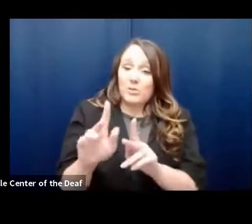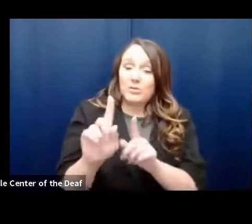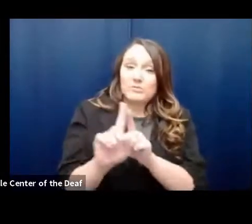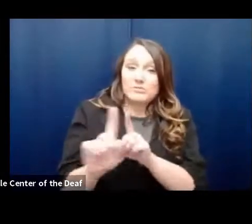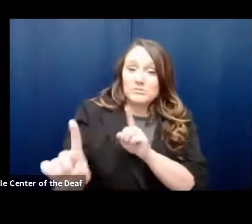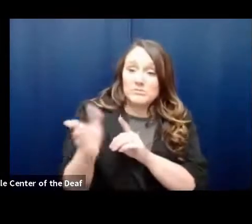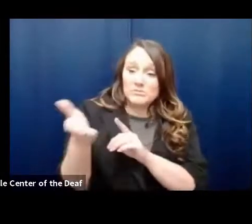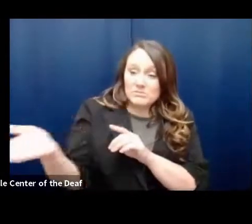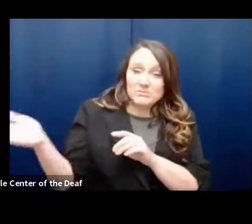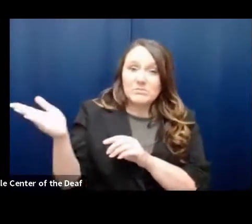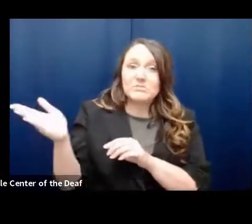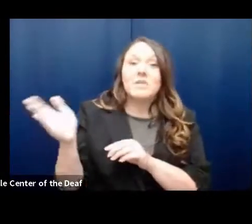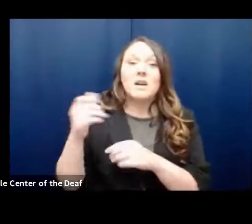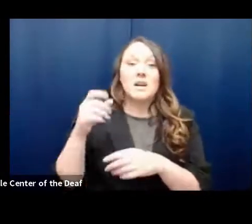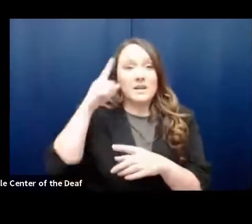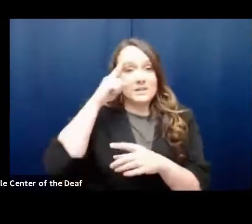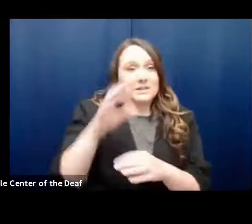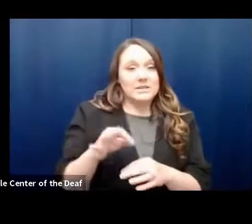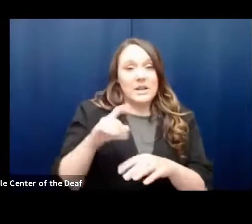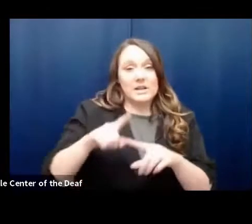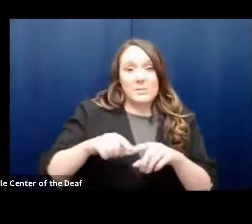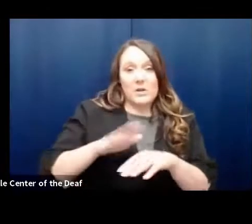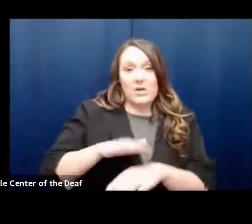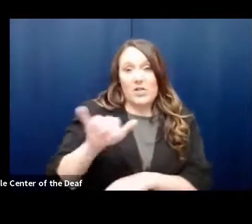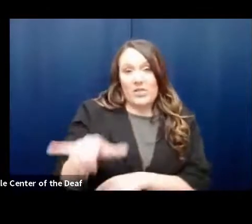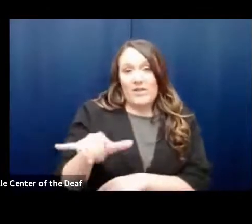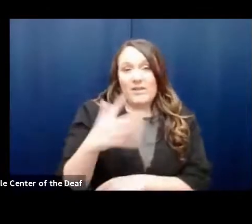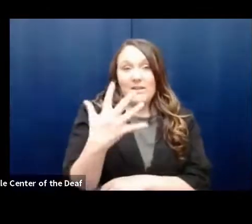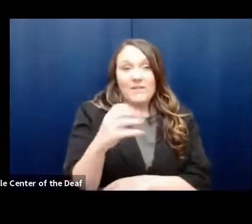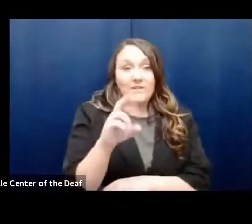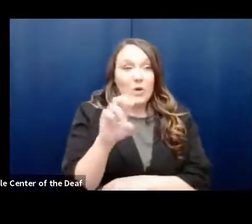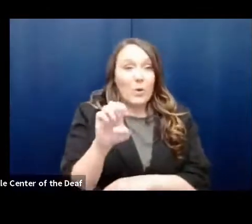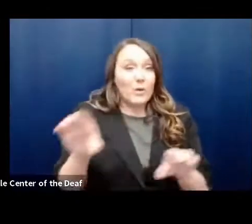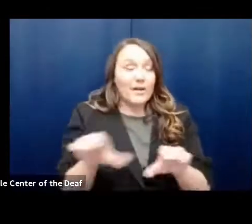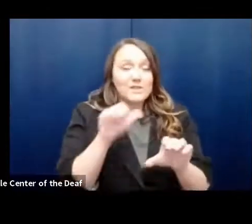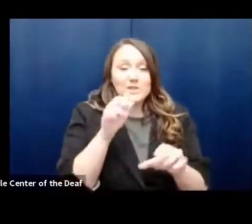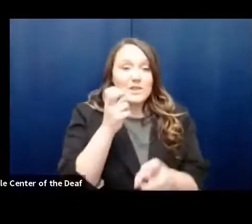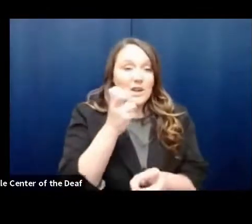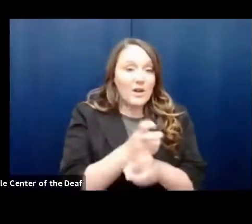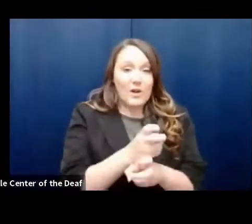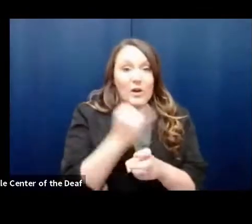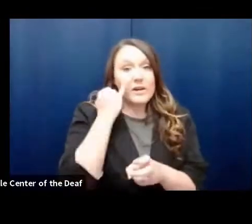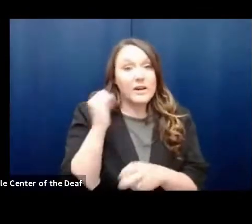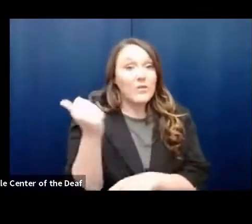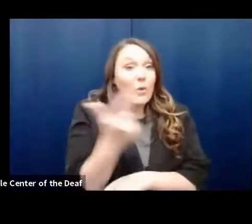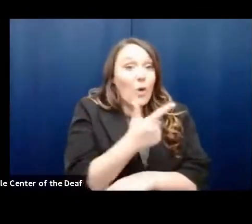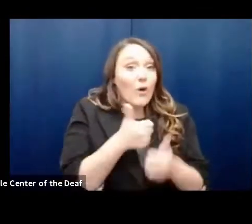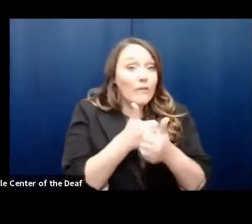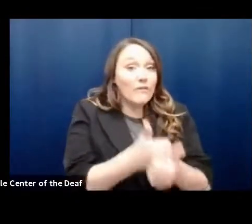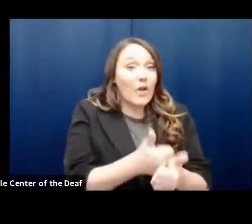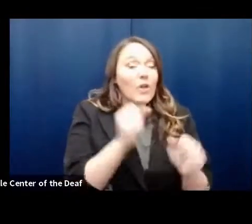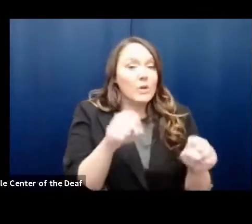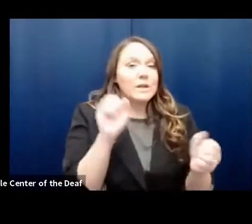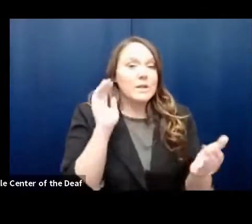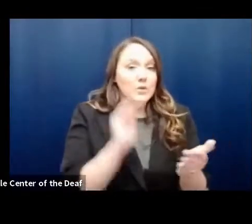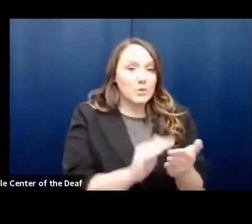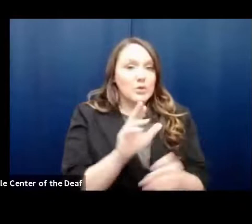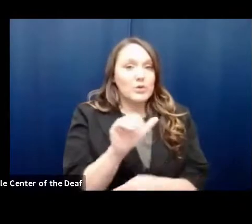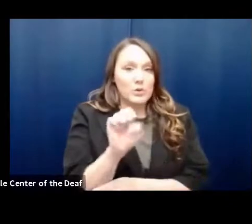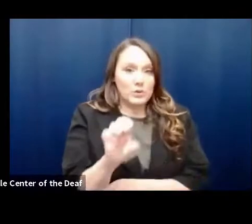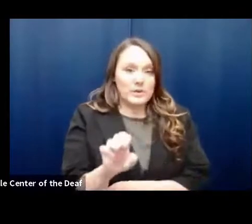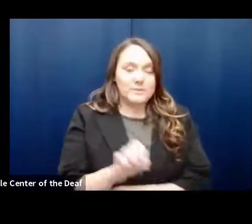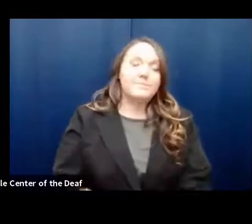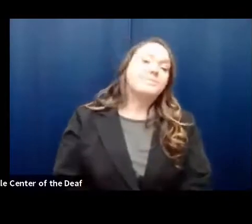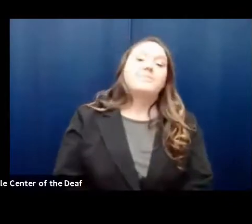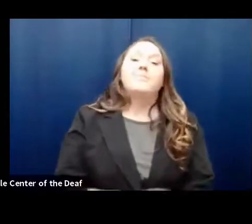choices based on that. The 5 core actions aren't hard. If we'd all follow those, we could reduce cases. From Cole with